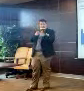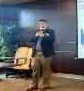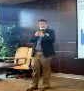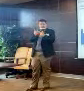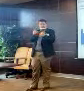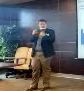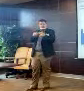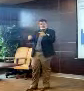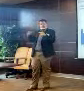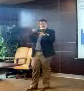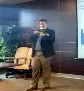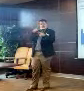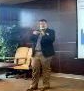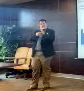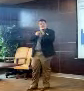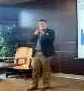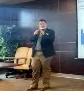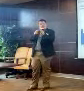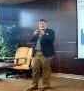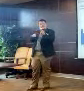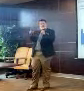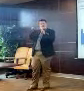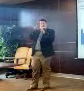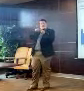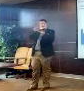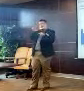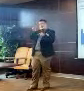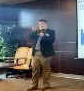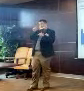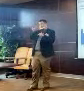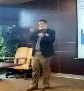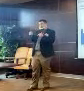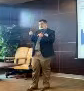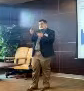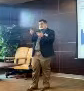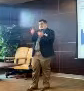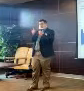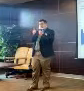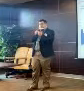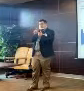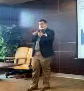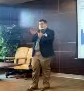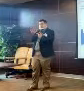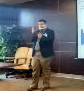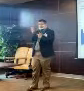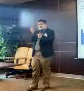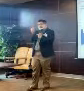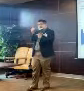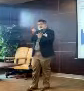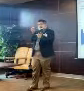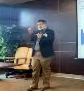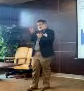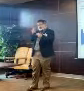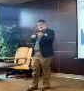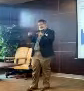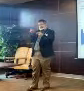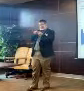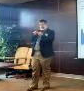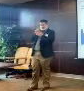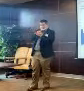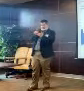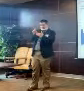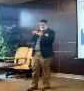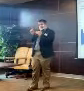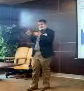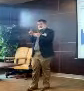had an increase. This shows an increase of about 30%. It's probably closer to around 15% of an increase week over week, but